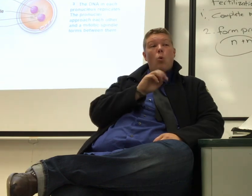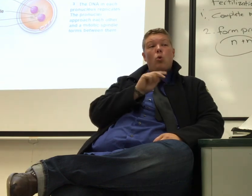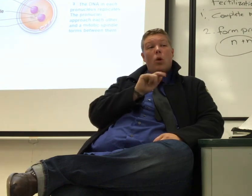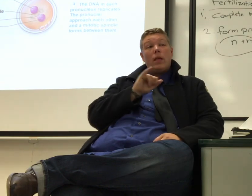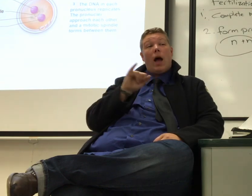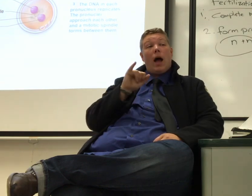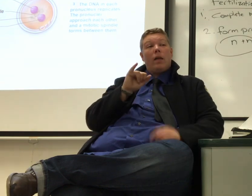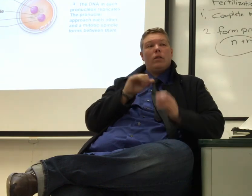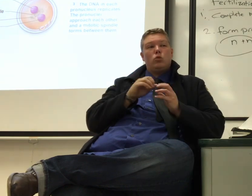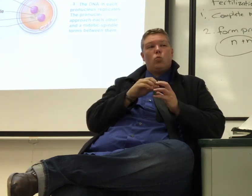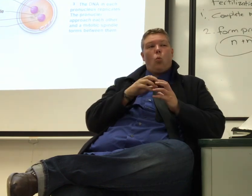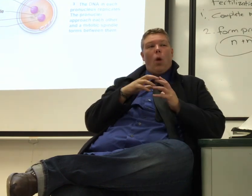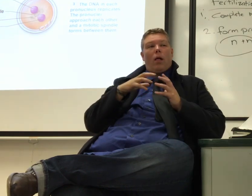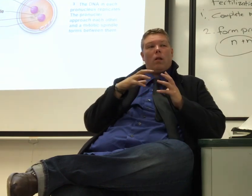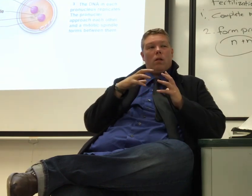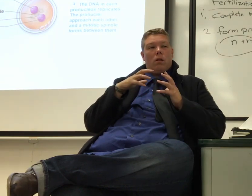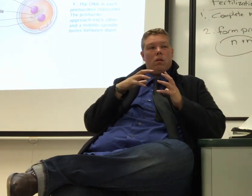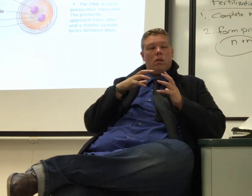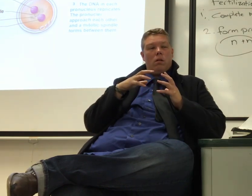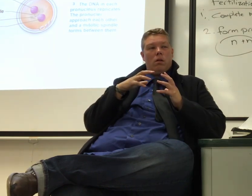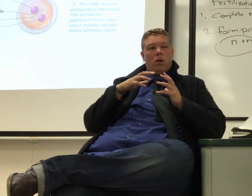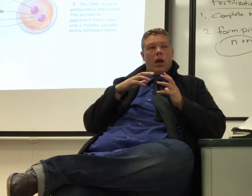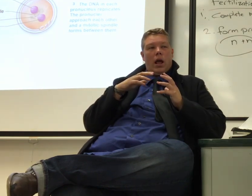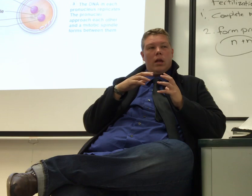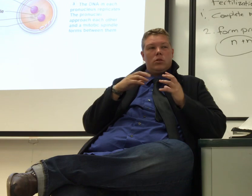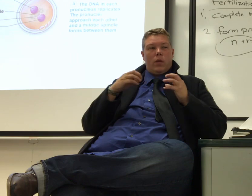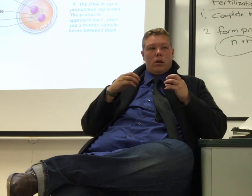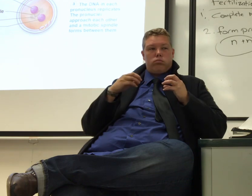they approach each other.